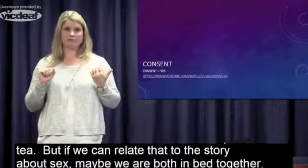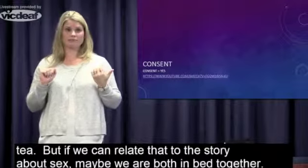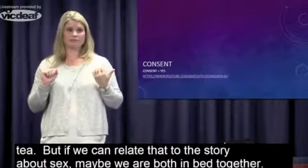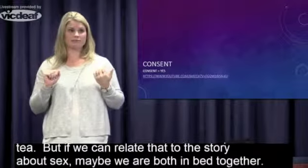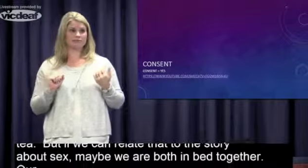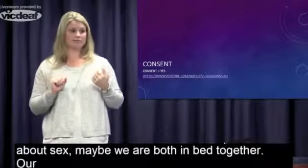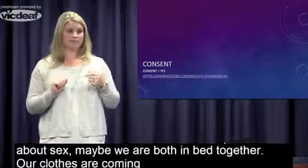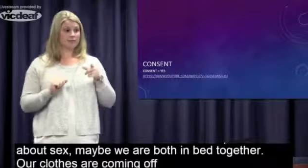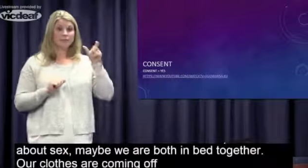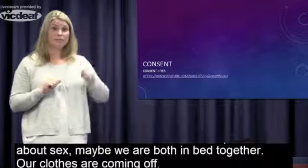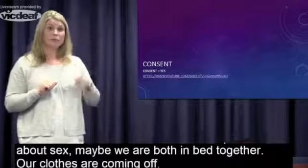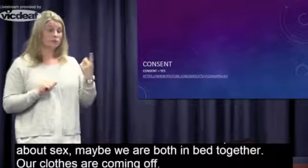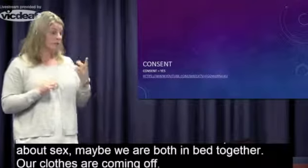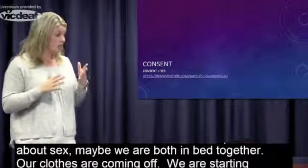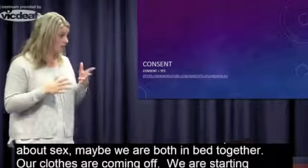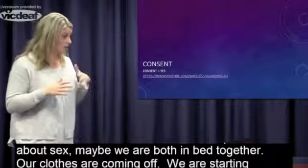I don't want to go any further.